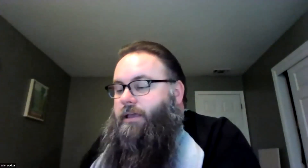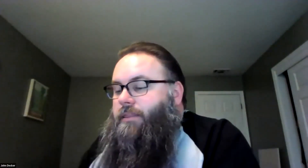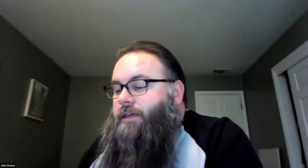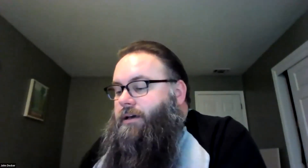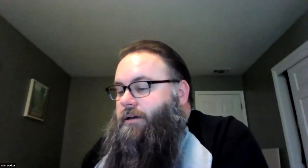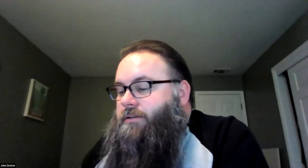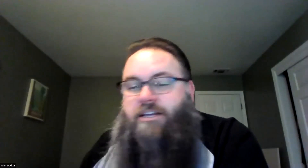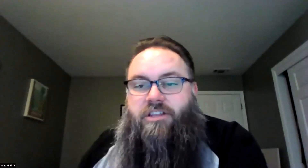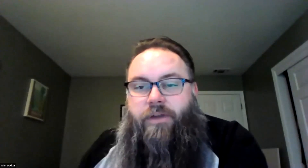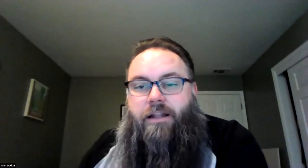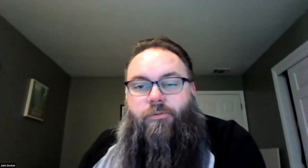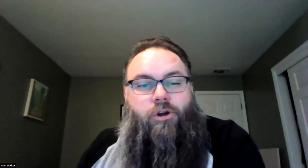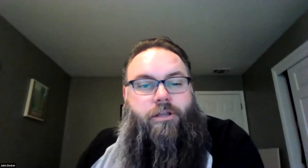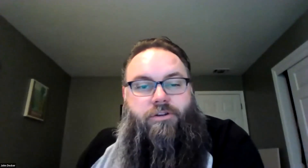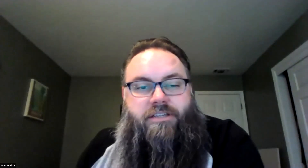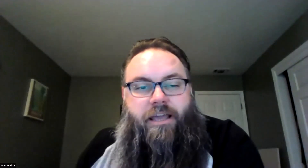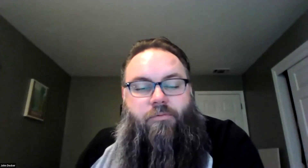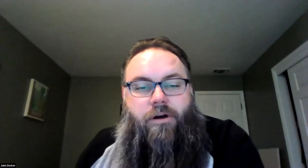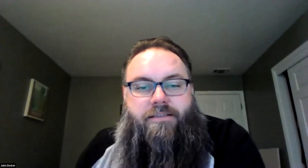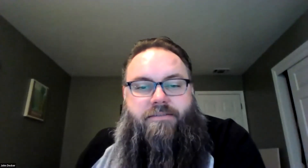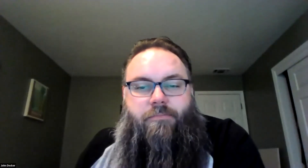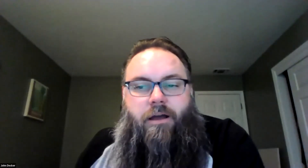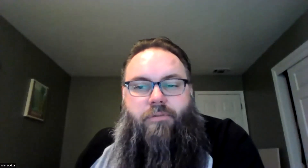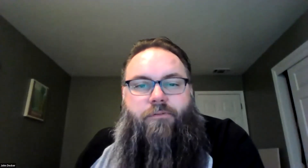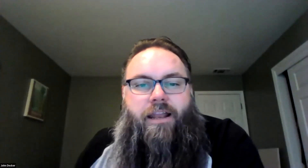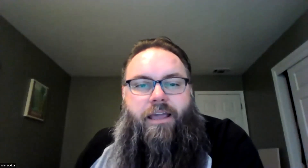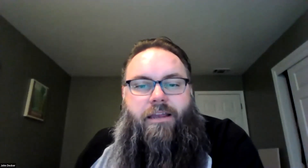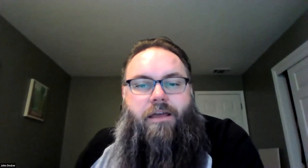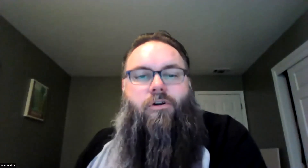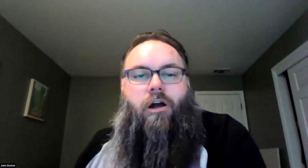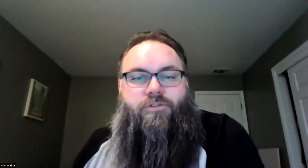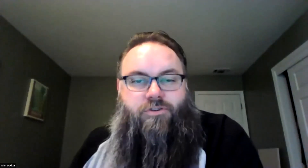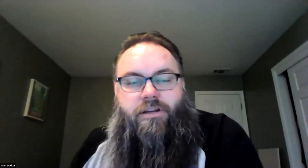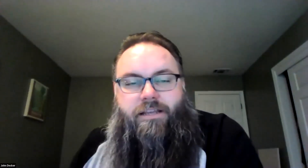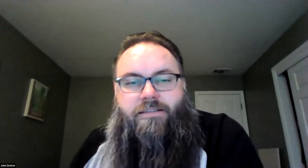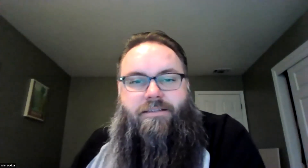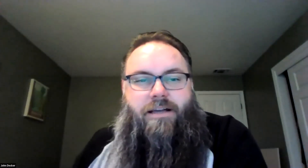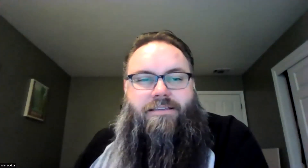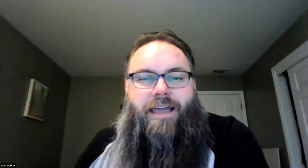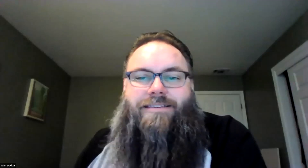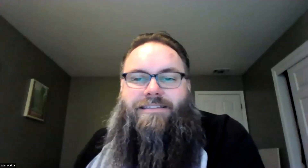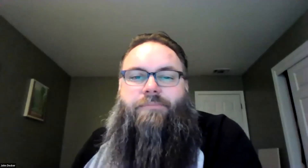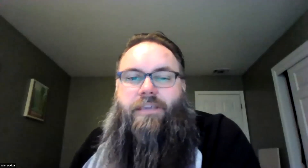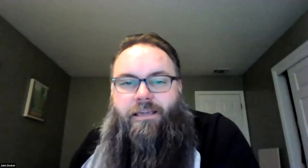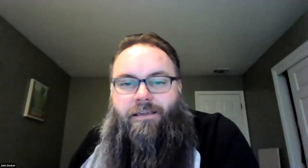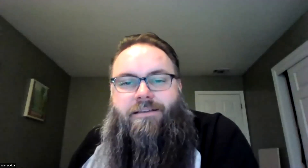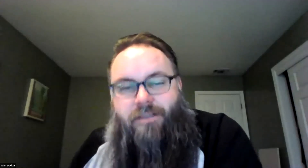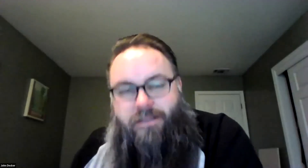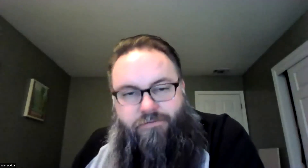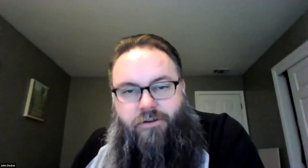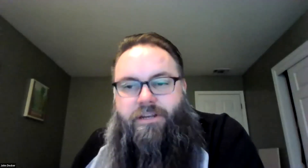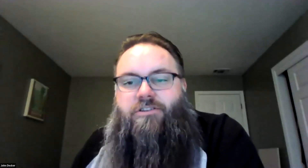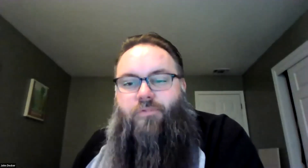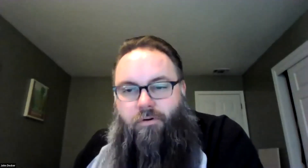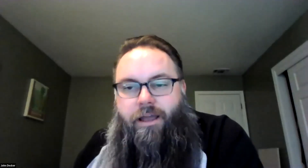well. The discussion that we had a little bit earlier today was providing another opportunity to discuss SDP,